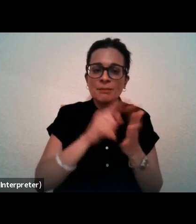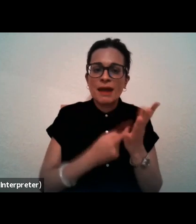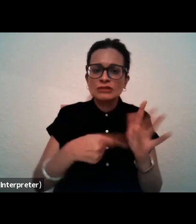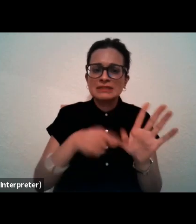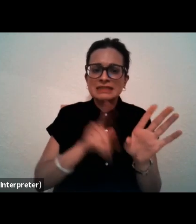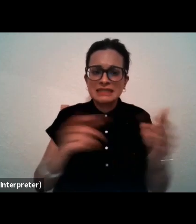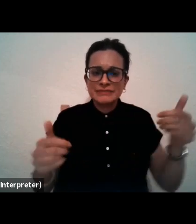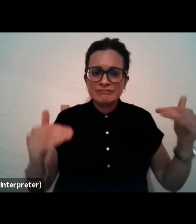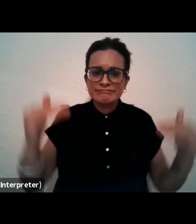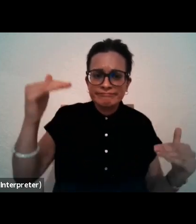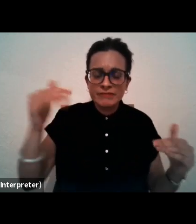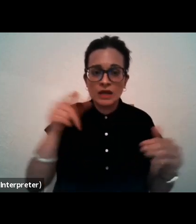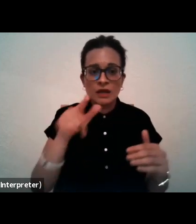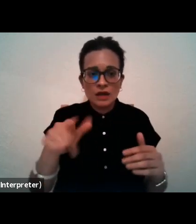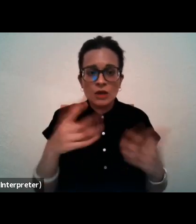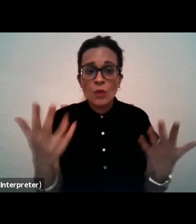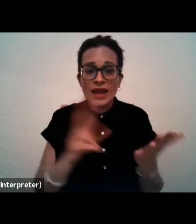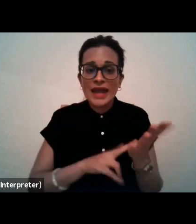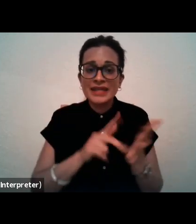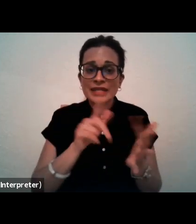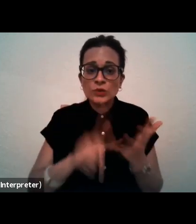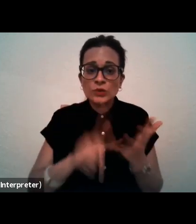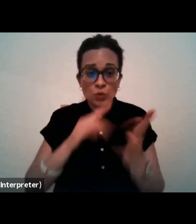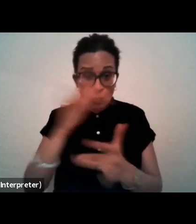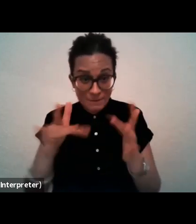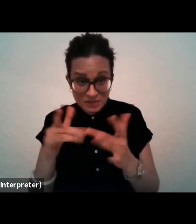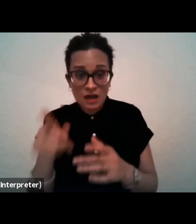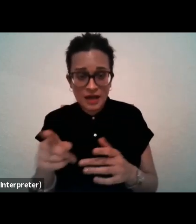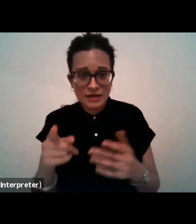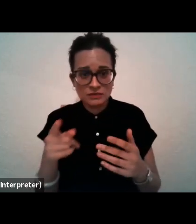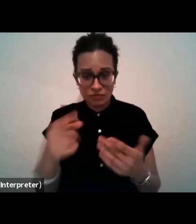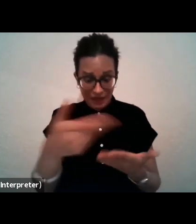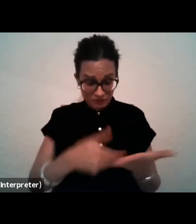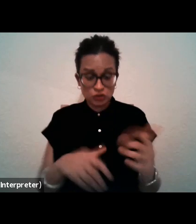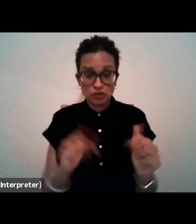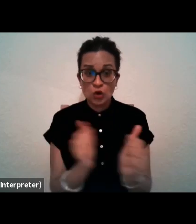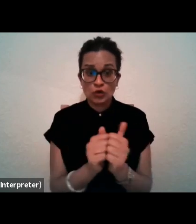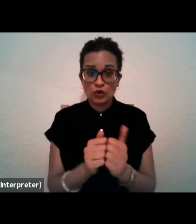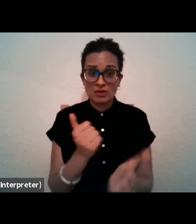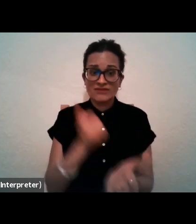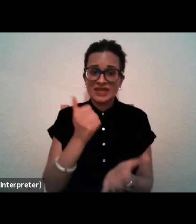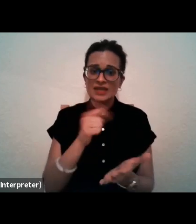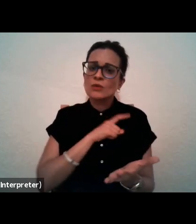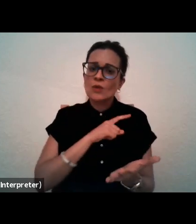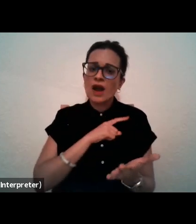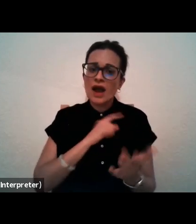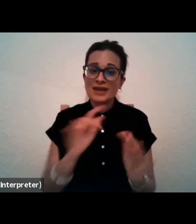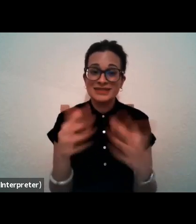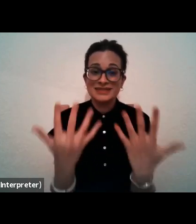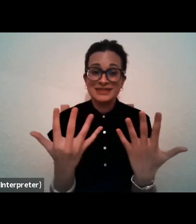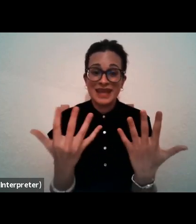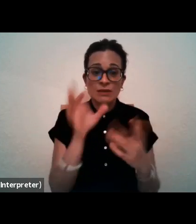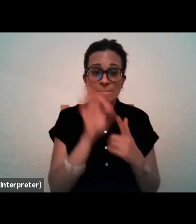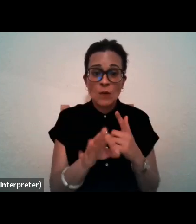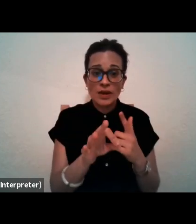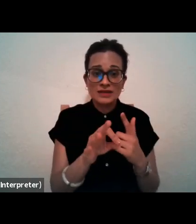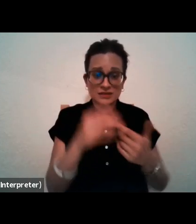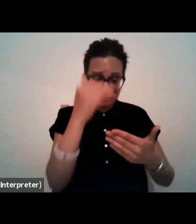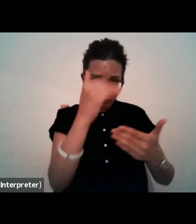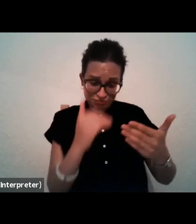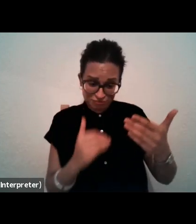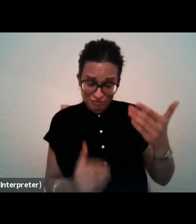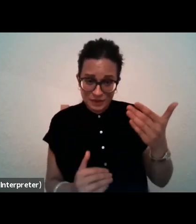the NEU's Twitter feed, it's on their website. So it's a really excellent 10-point document.